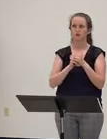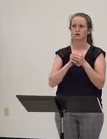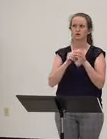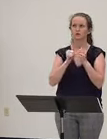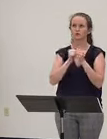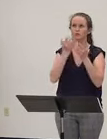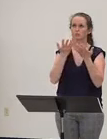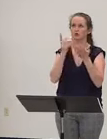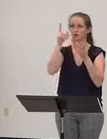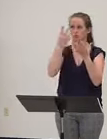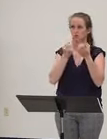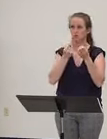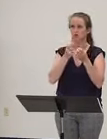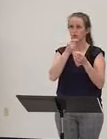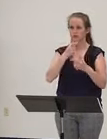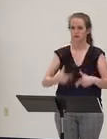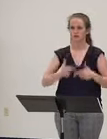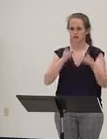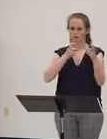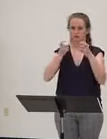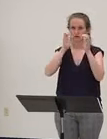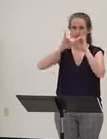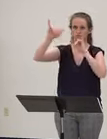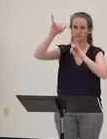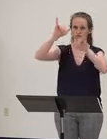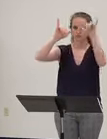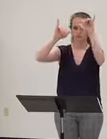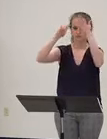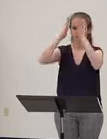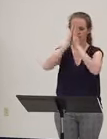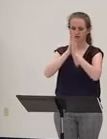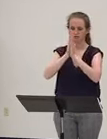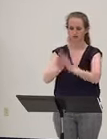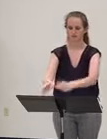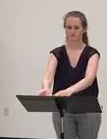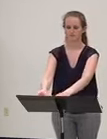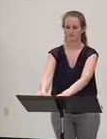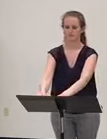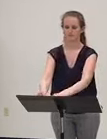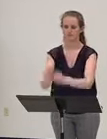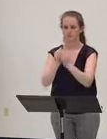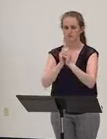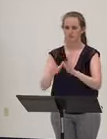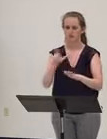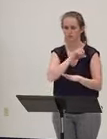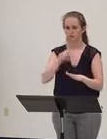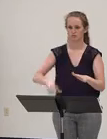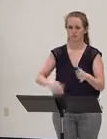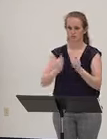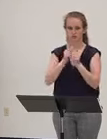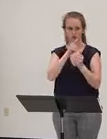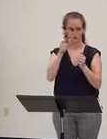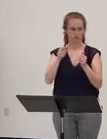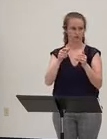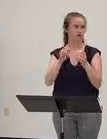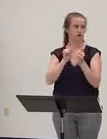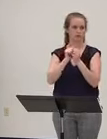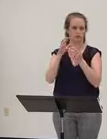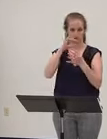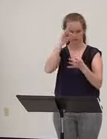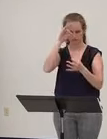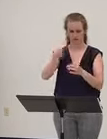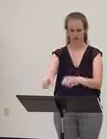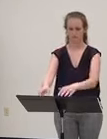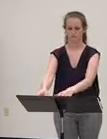your will, who live and reign forever and ever. Amen. The peace of the Lord be with you always. And